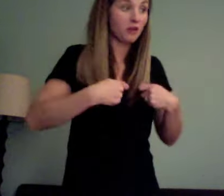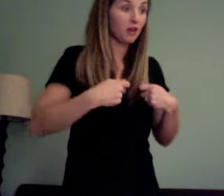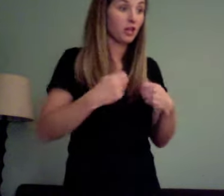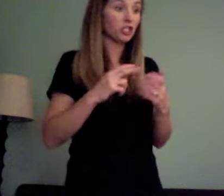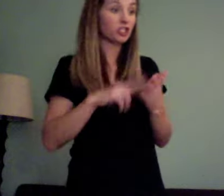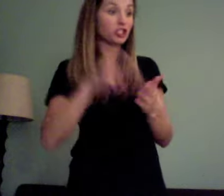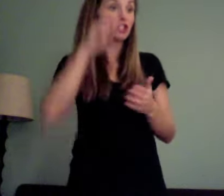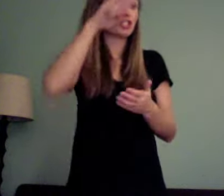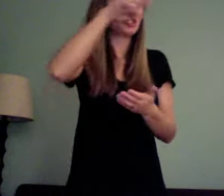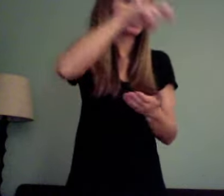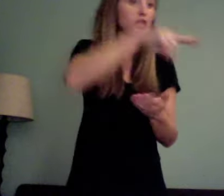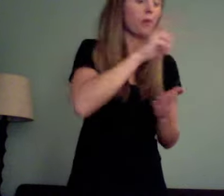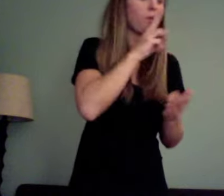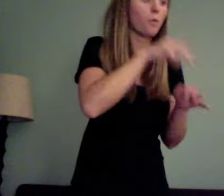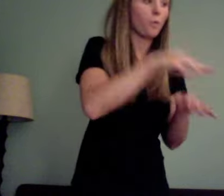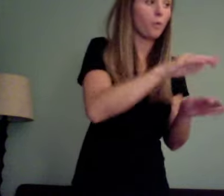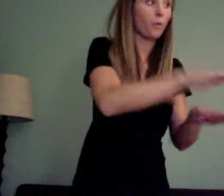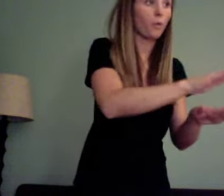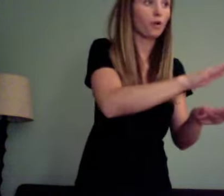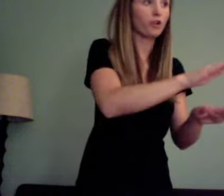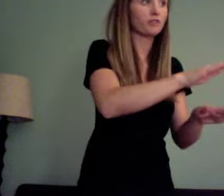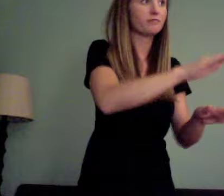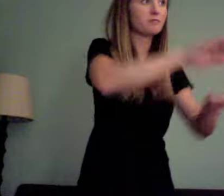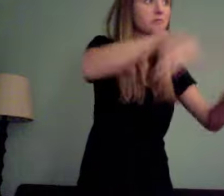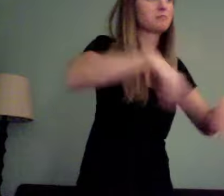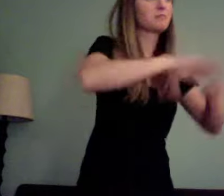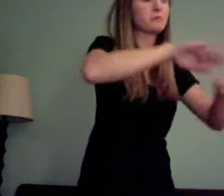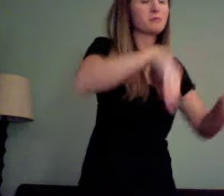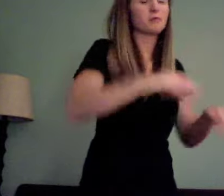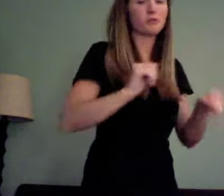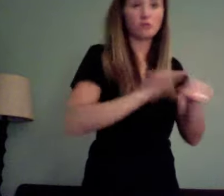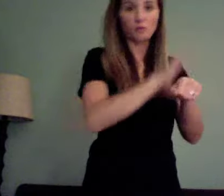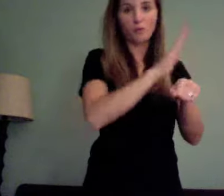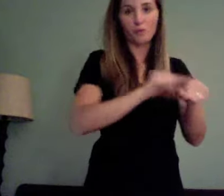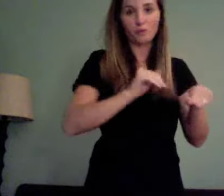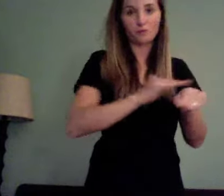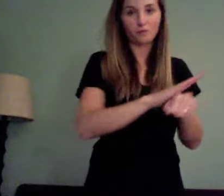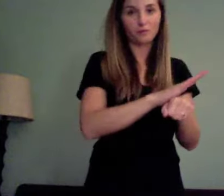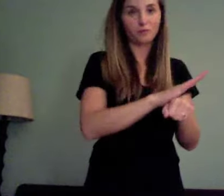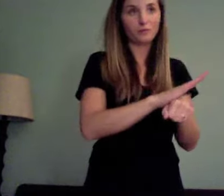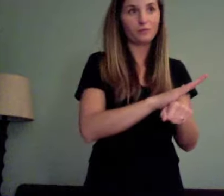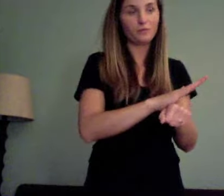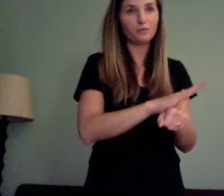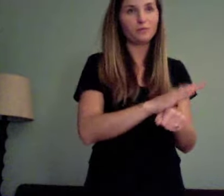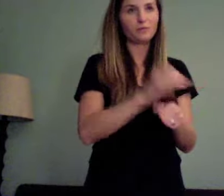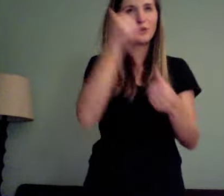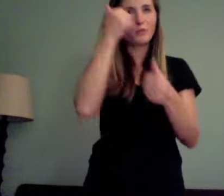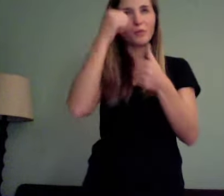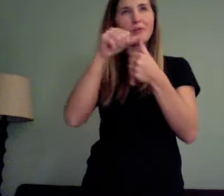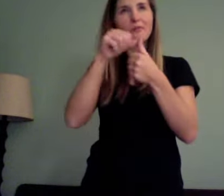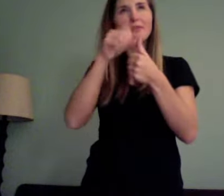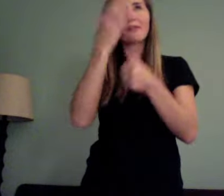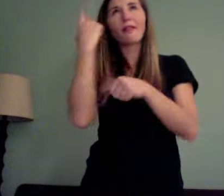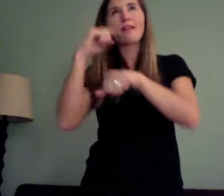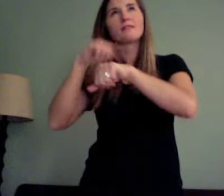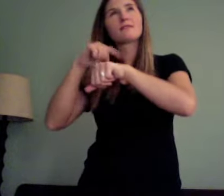headed to shore. And just got one failure past him because he remembered the last time that Jesus told him to cast the nets to the side. All